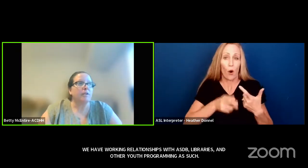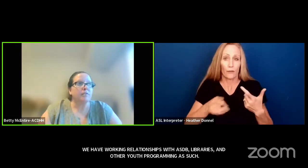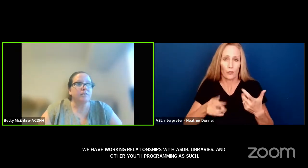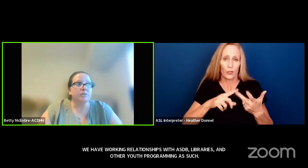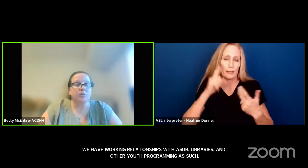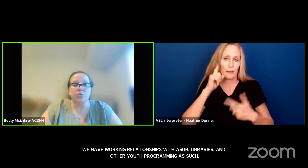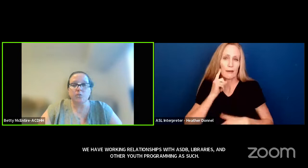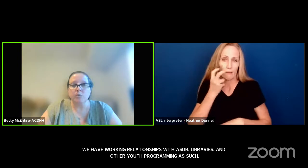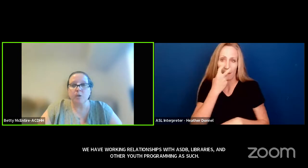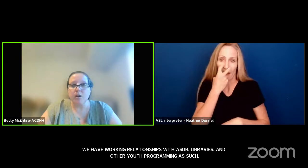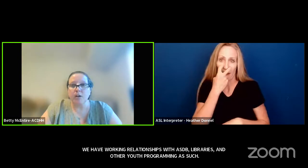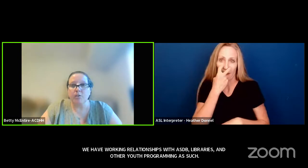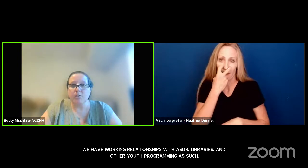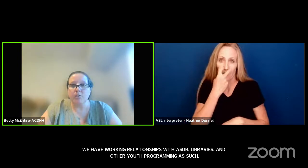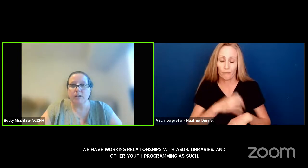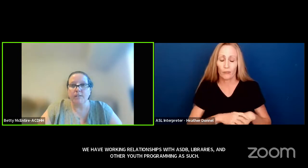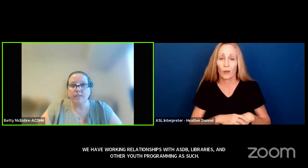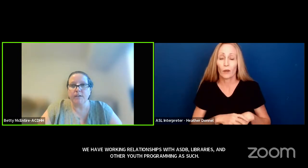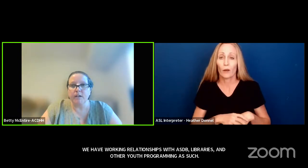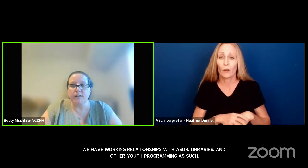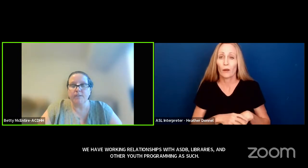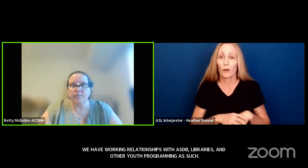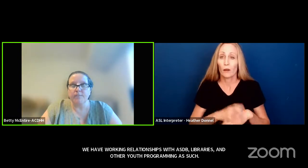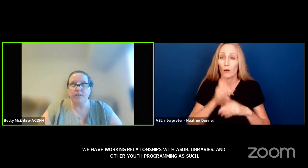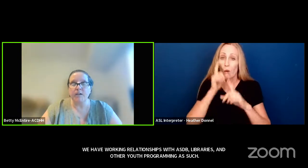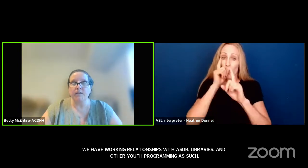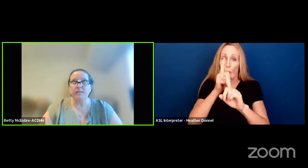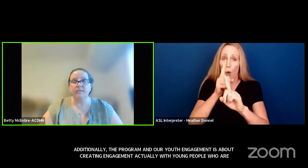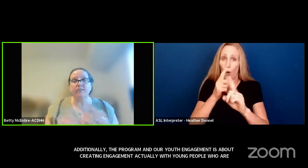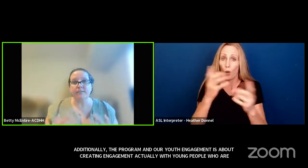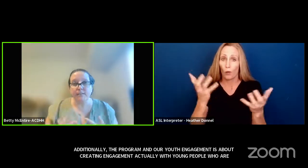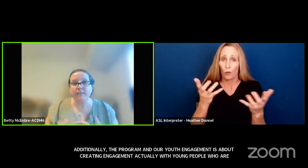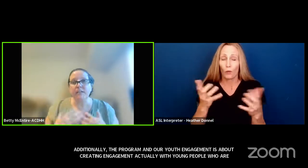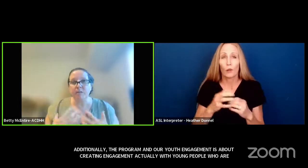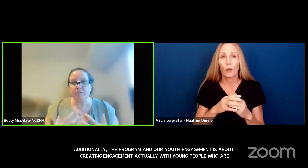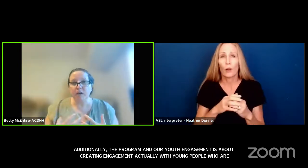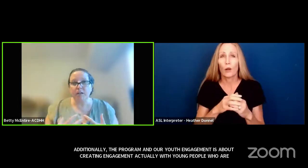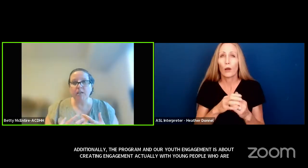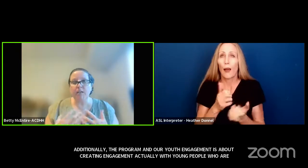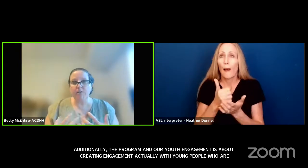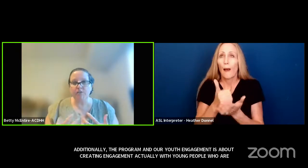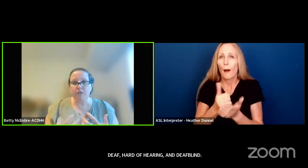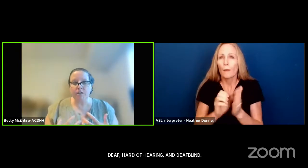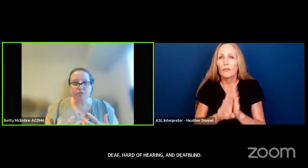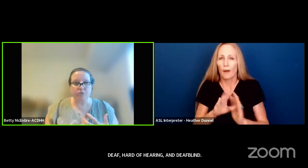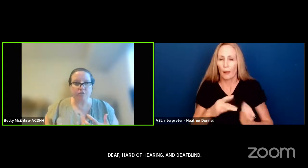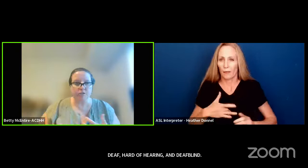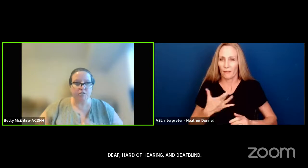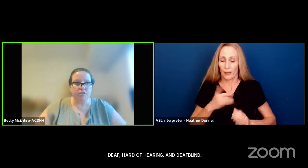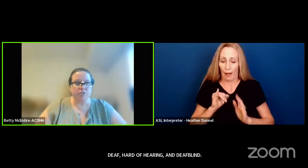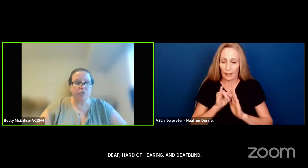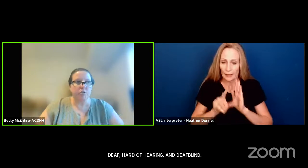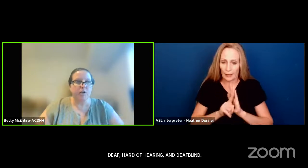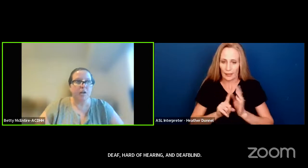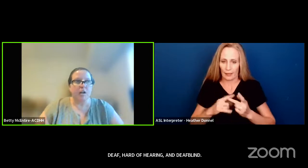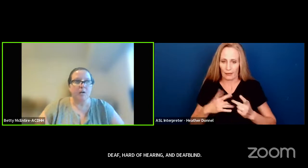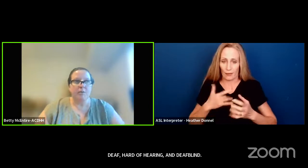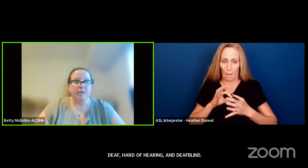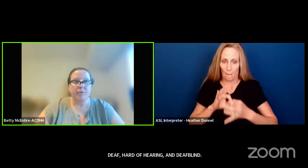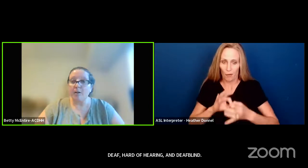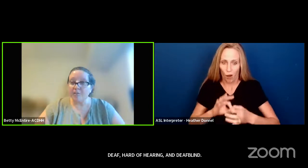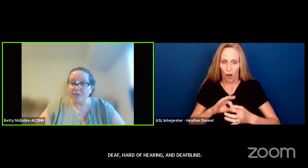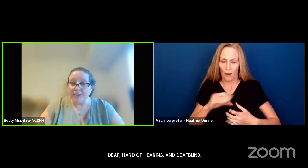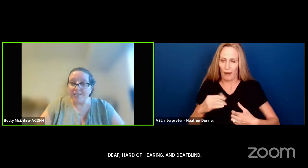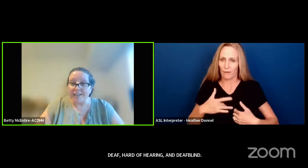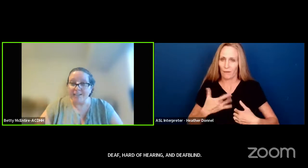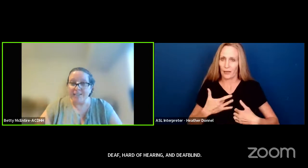goal is to create a sense of identity and belonging and contributions to